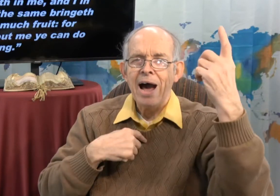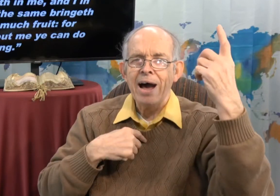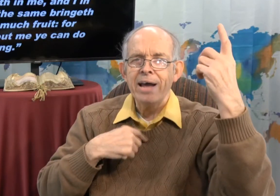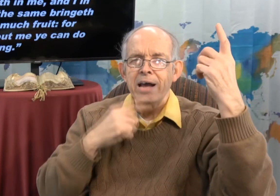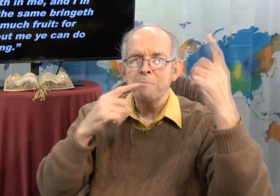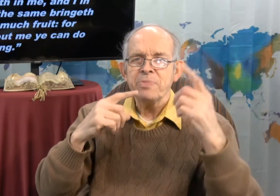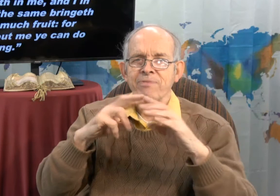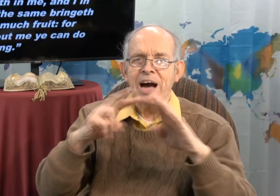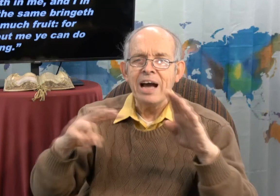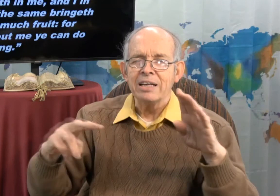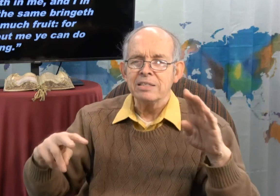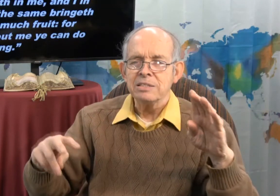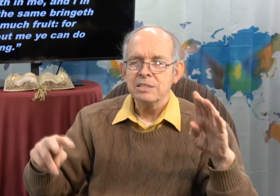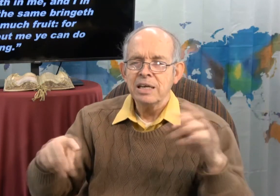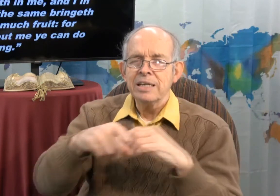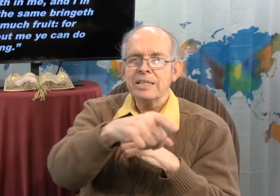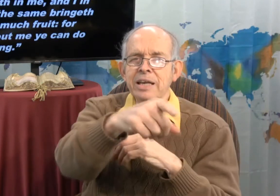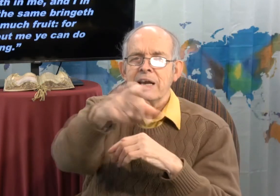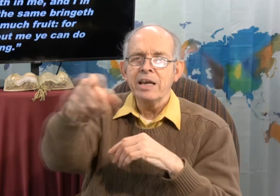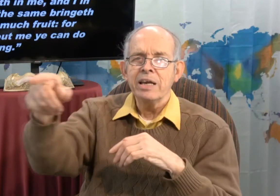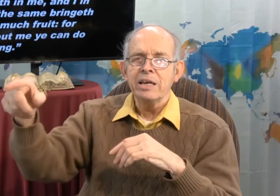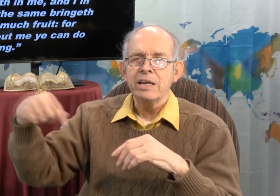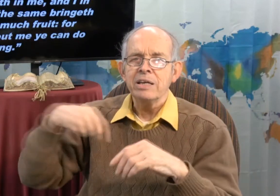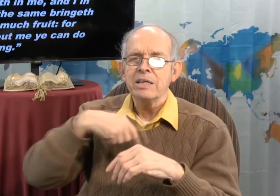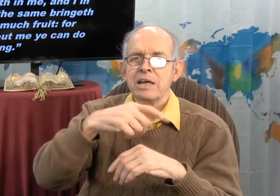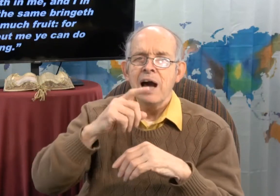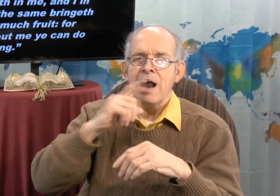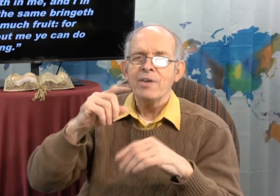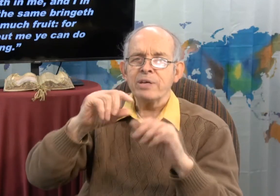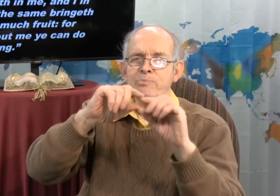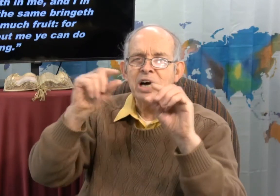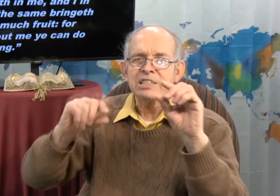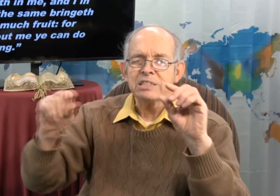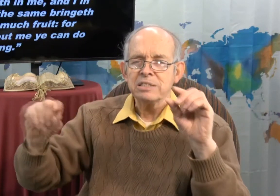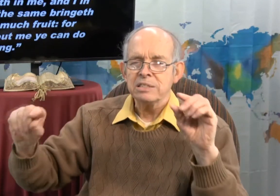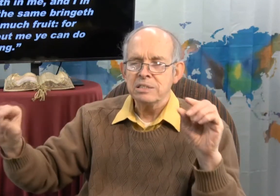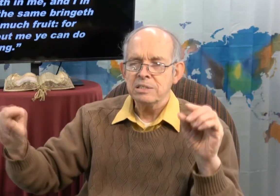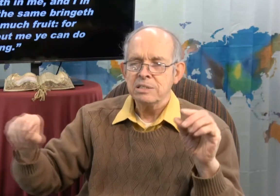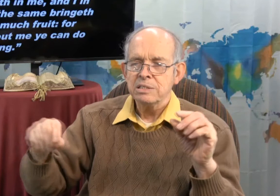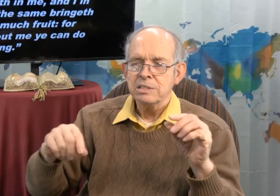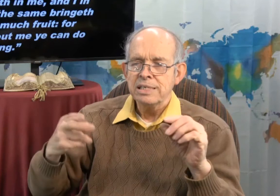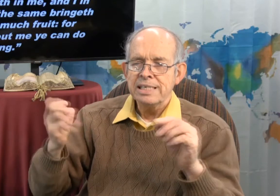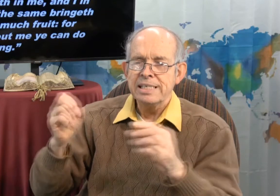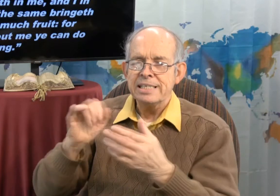I am the vine, ye are the branches. He